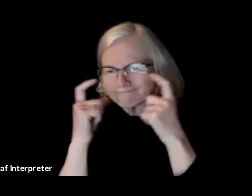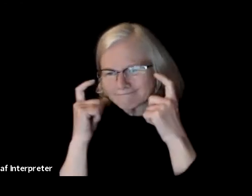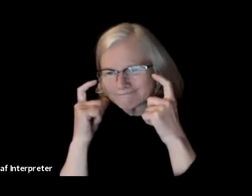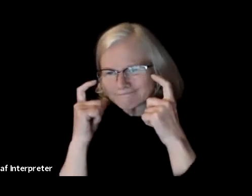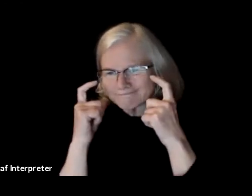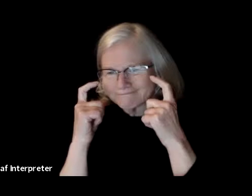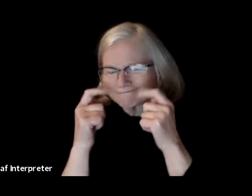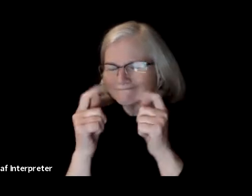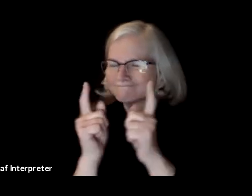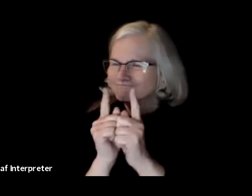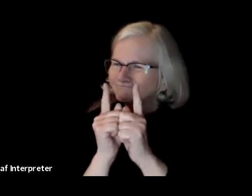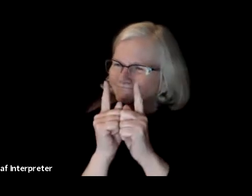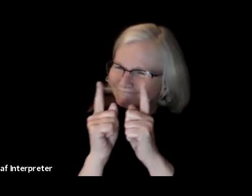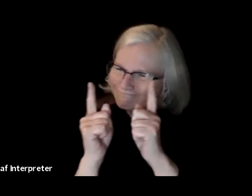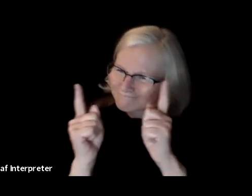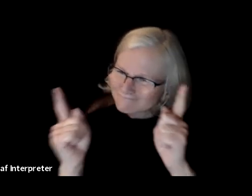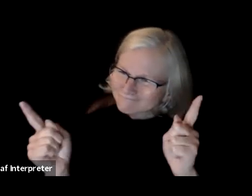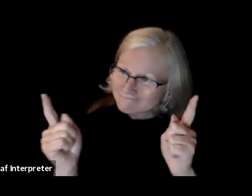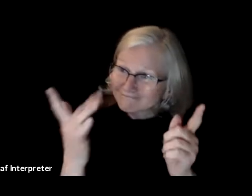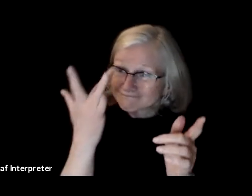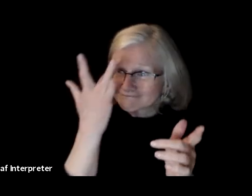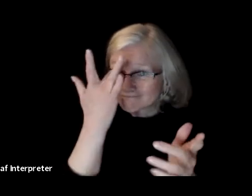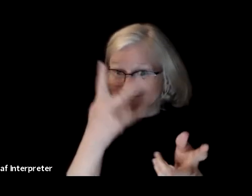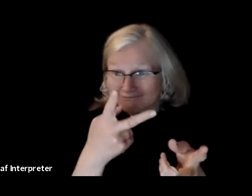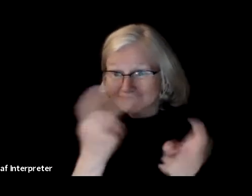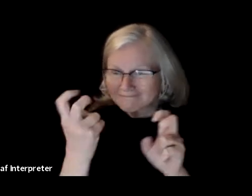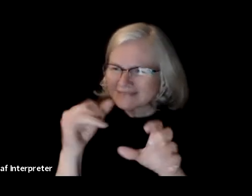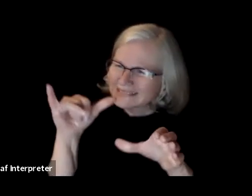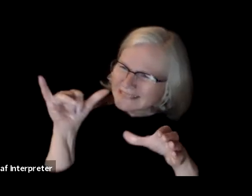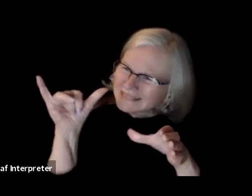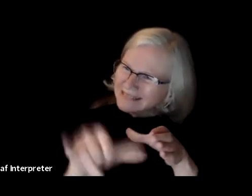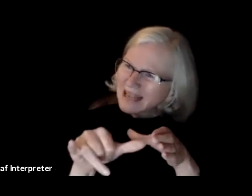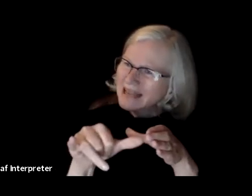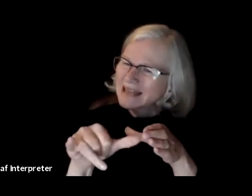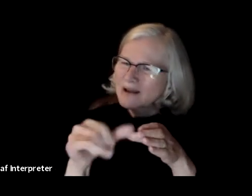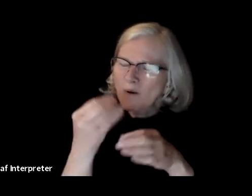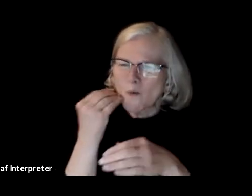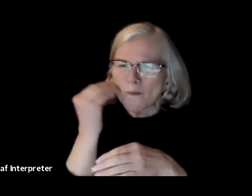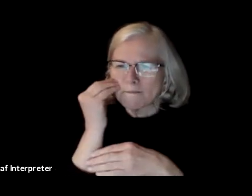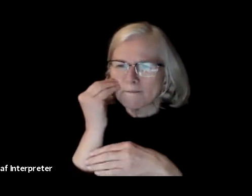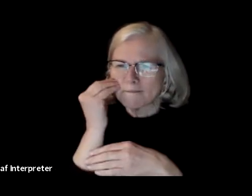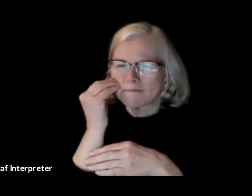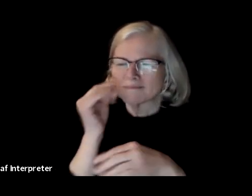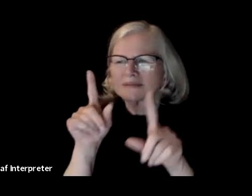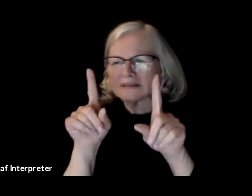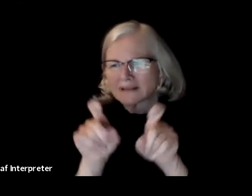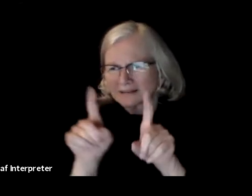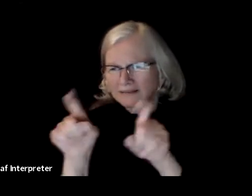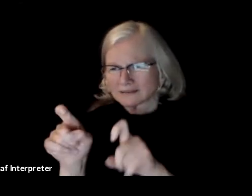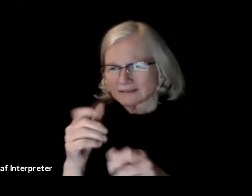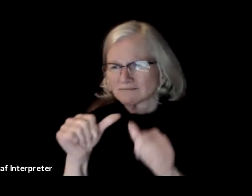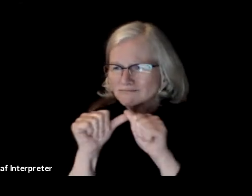appropriate. And now I'd like to turn it over to Gail Cavangold, President and CEO of Leading Age Minnesota.